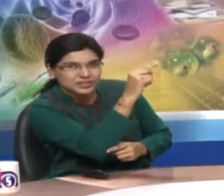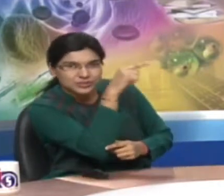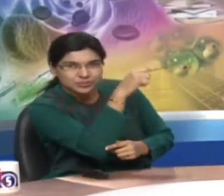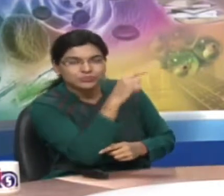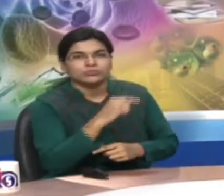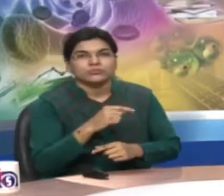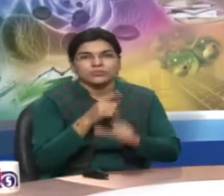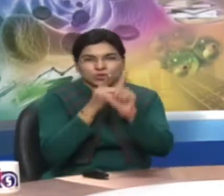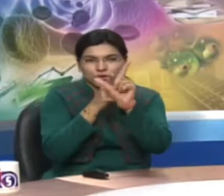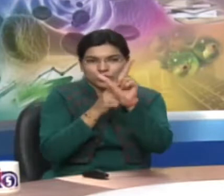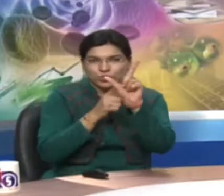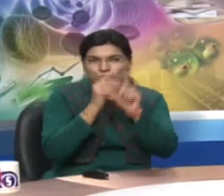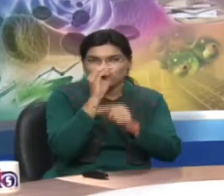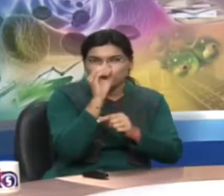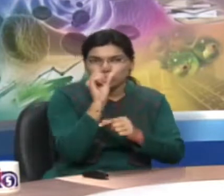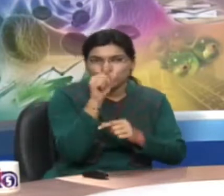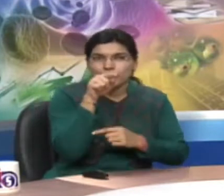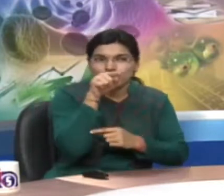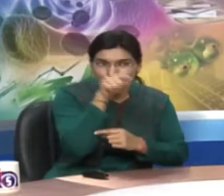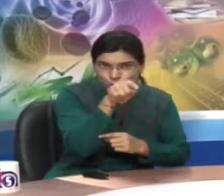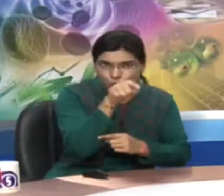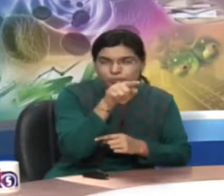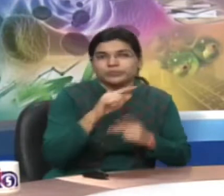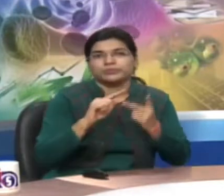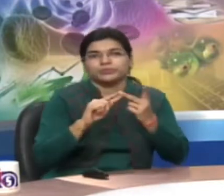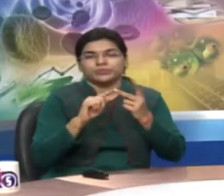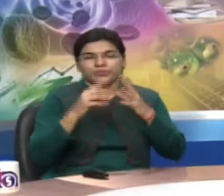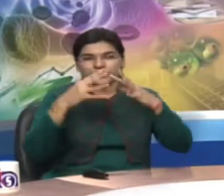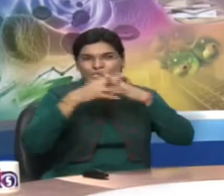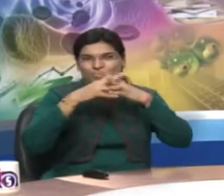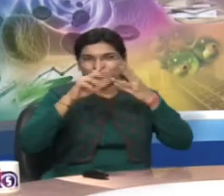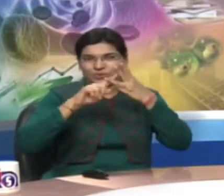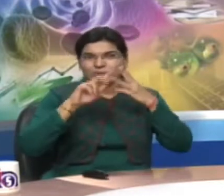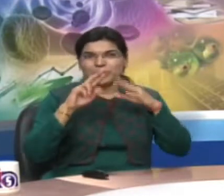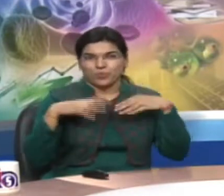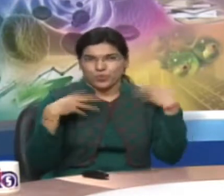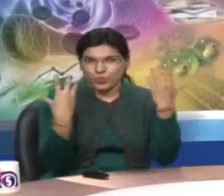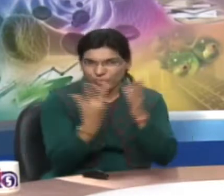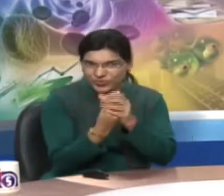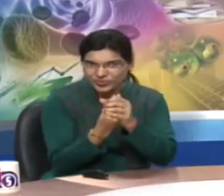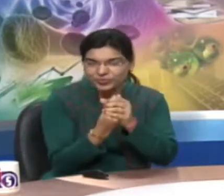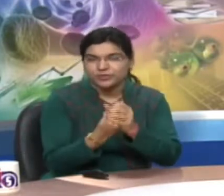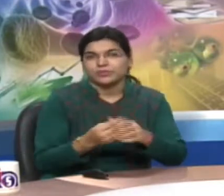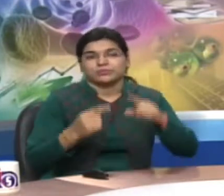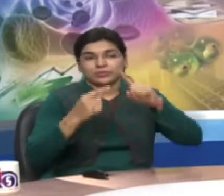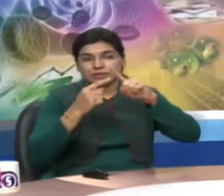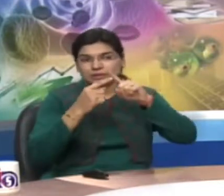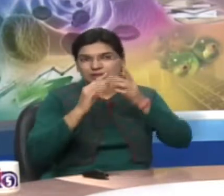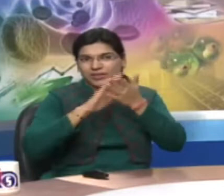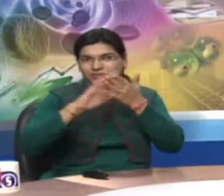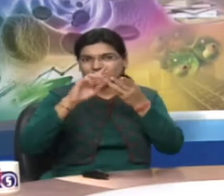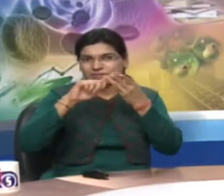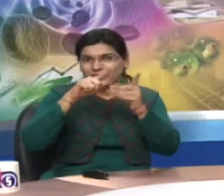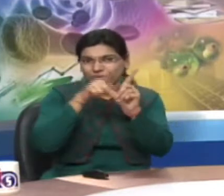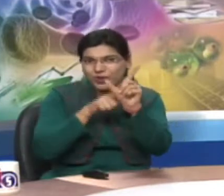You see the green color? I, you, we, or they.